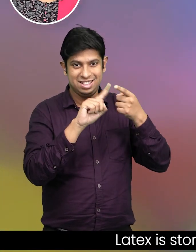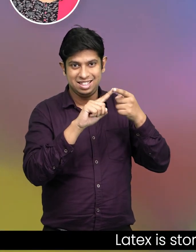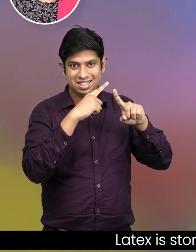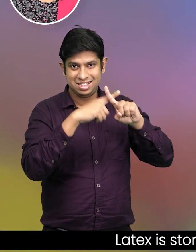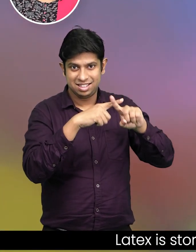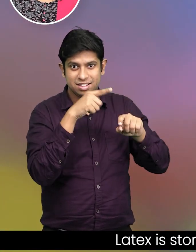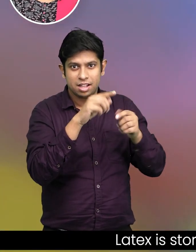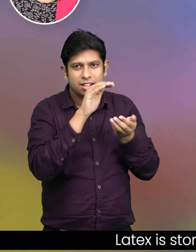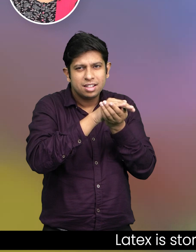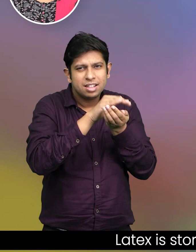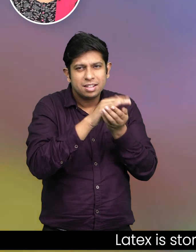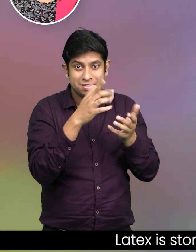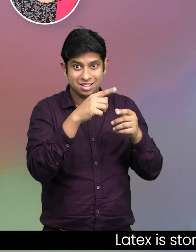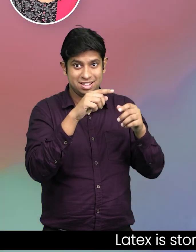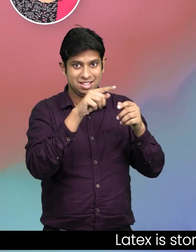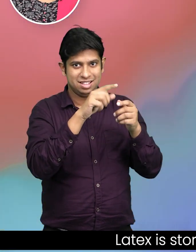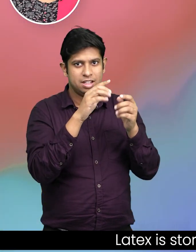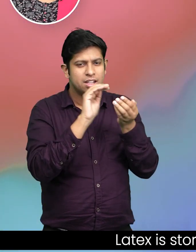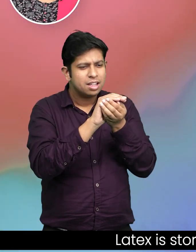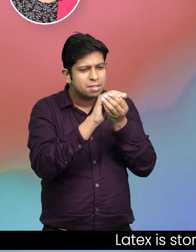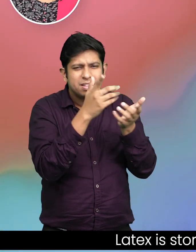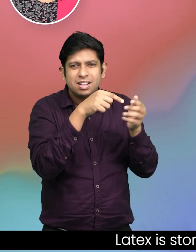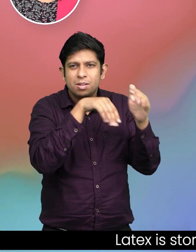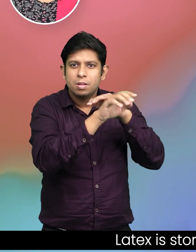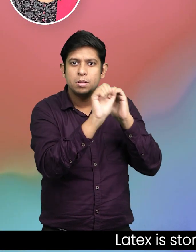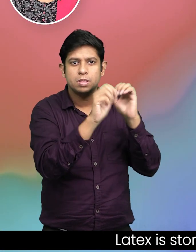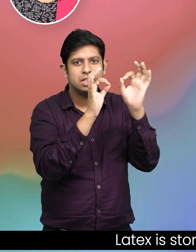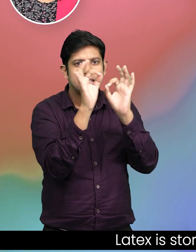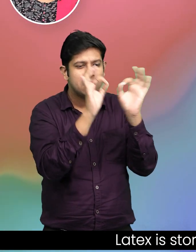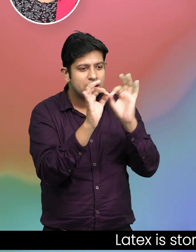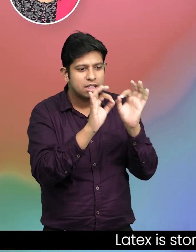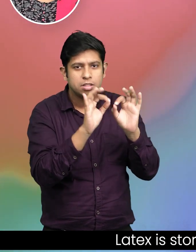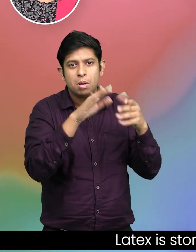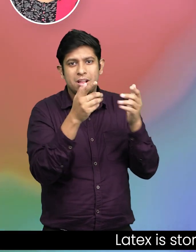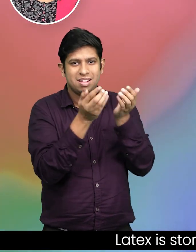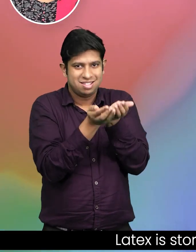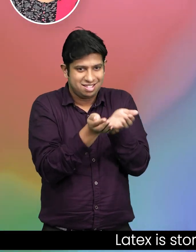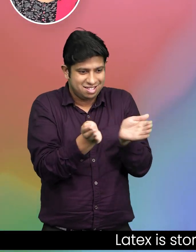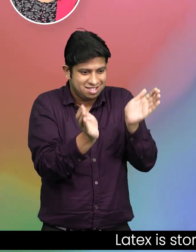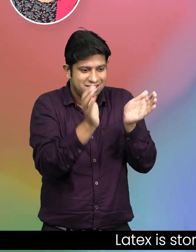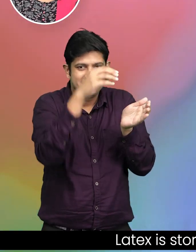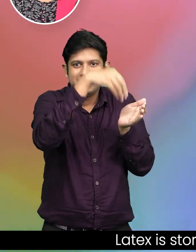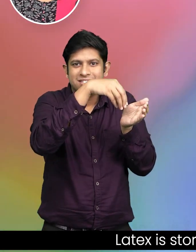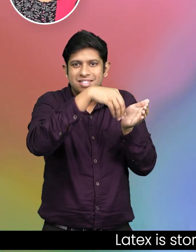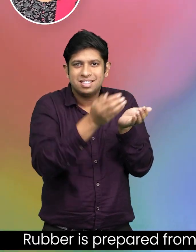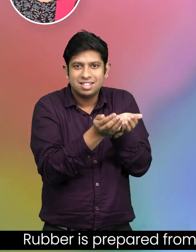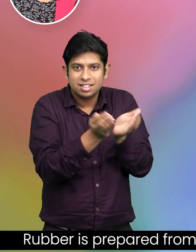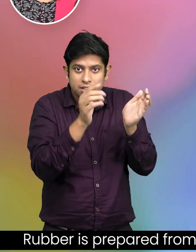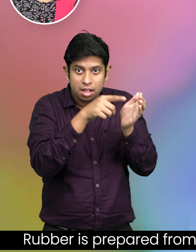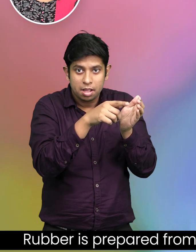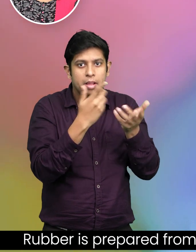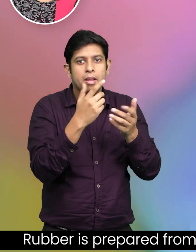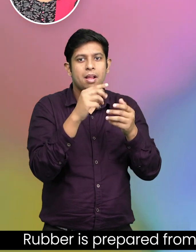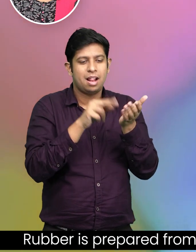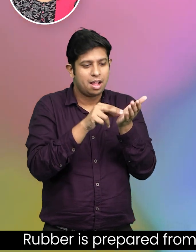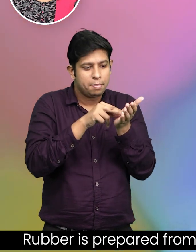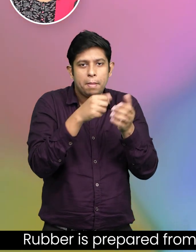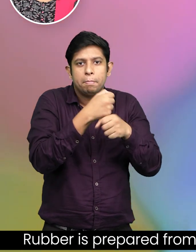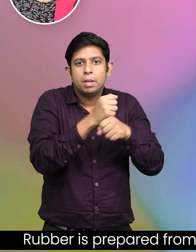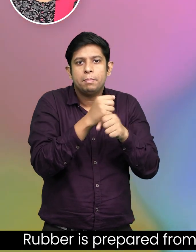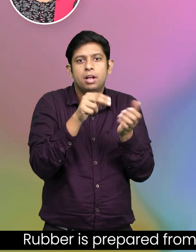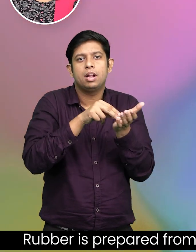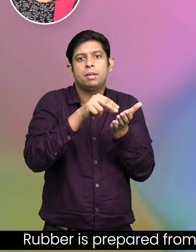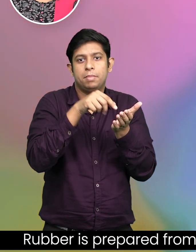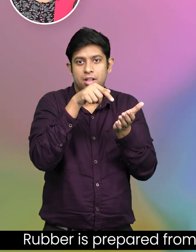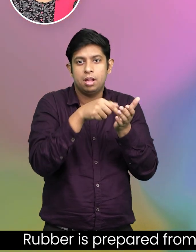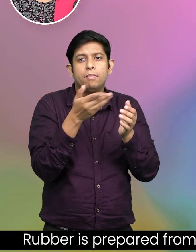Latex is stored in latex cells or latex vessels. Rubber is prepared